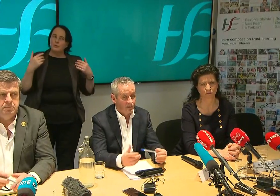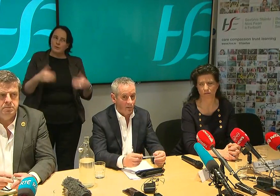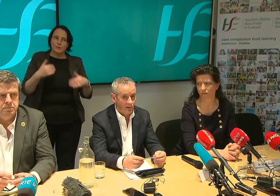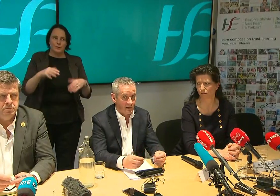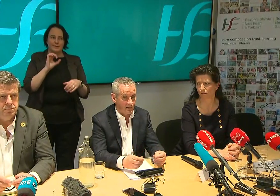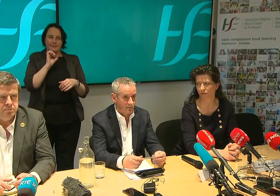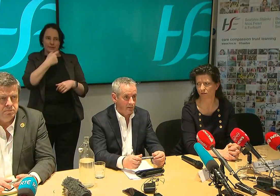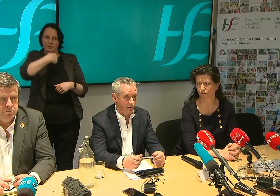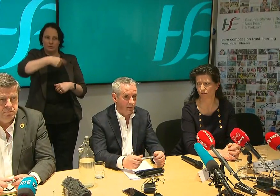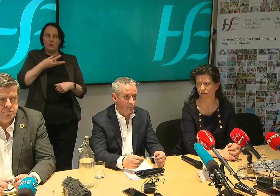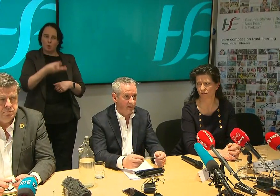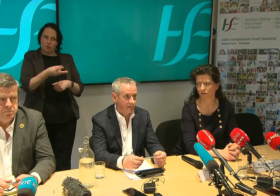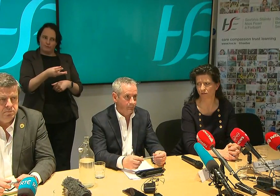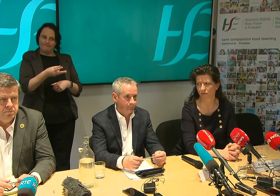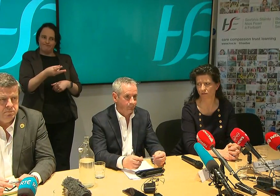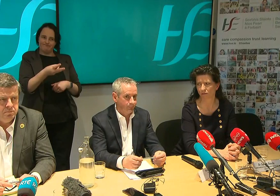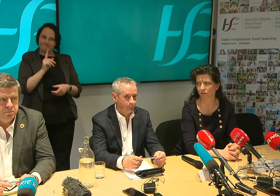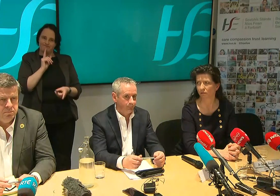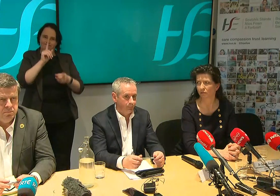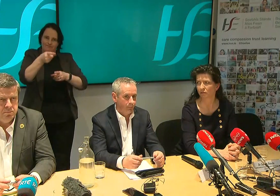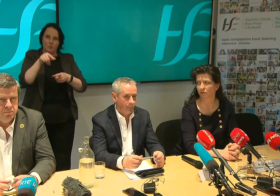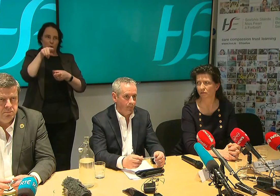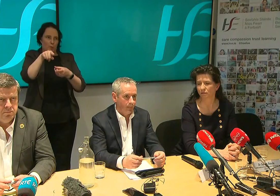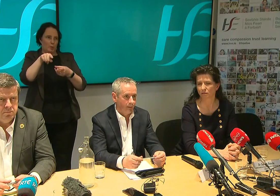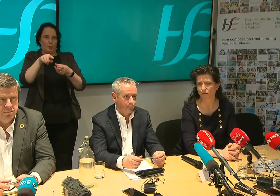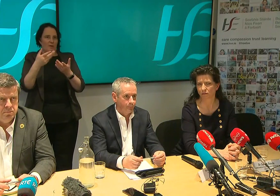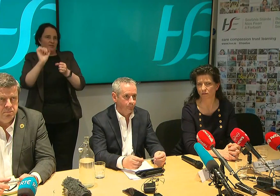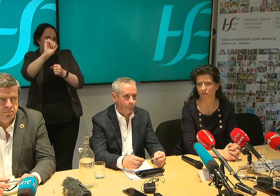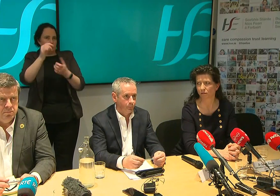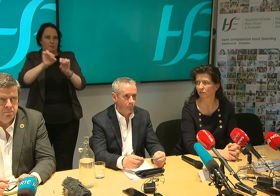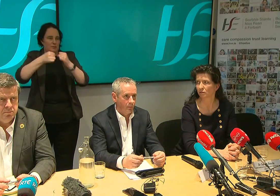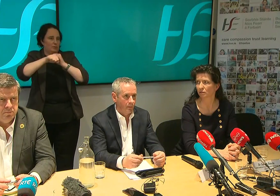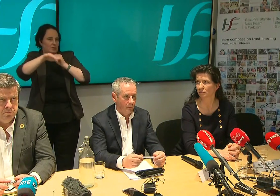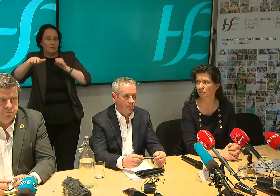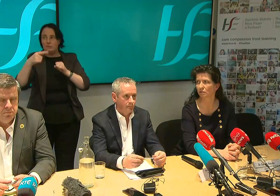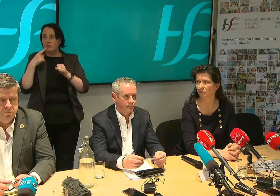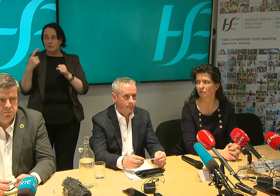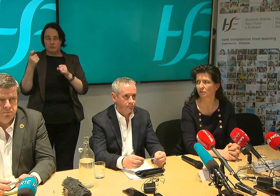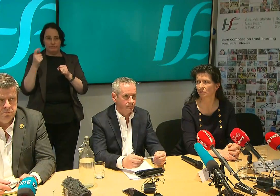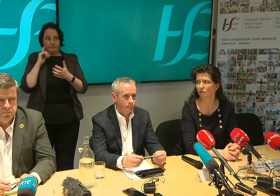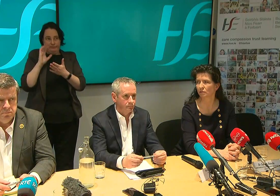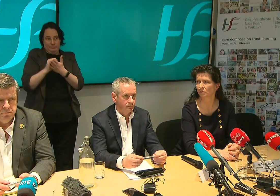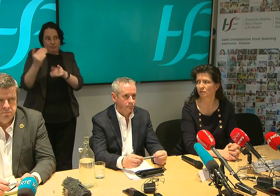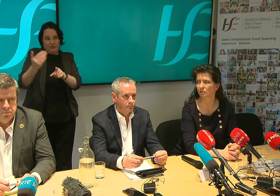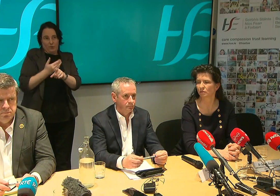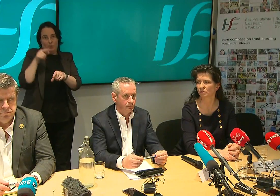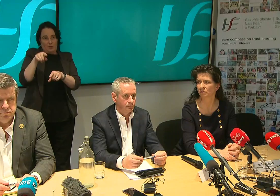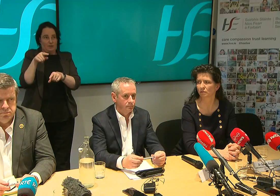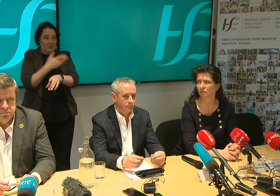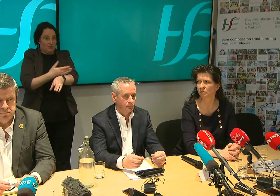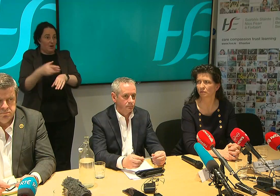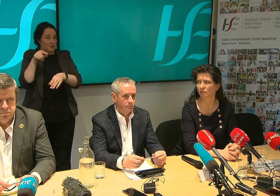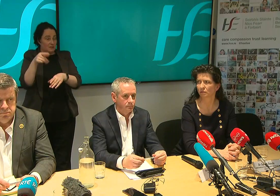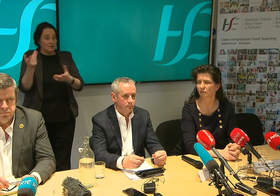concern, which we would address with the relevant platform. So that would be a complaint this afternoon that only came to light before we started this.